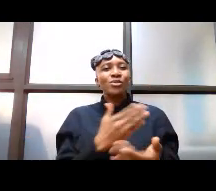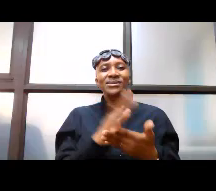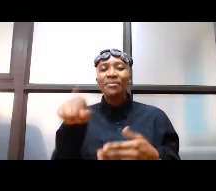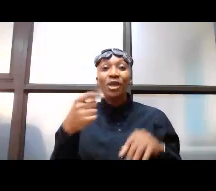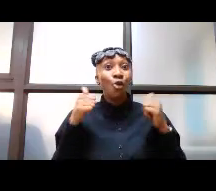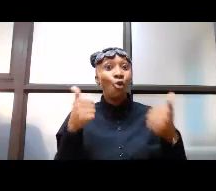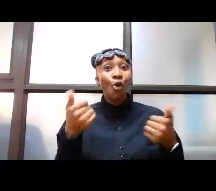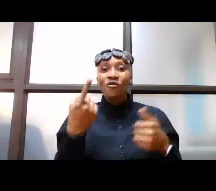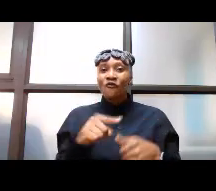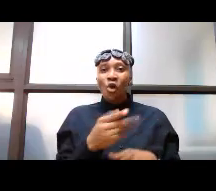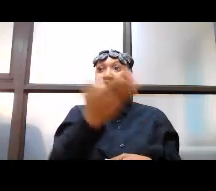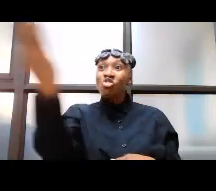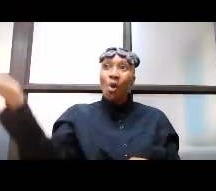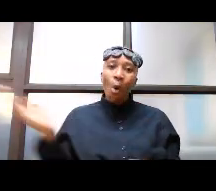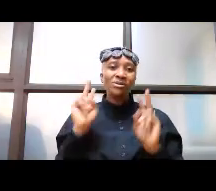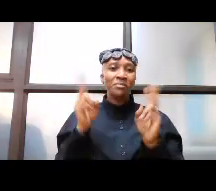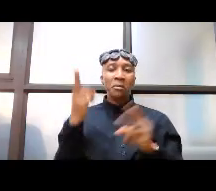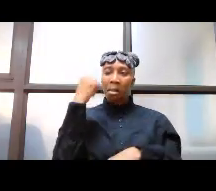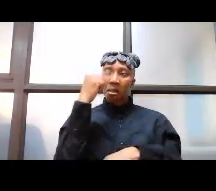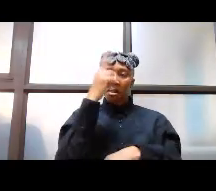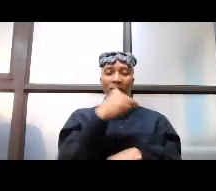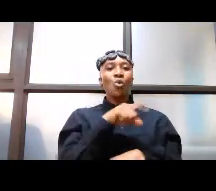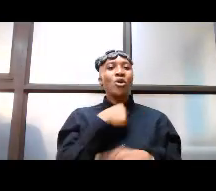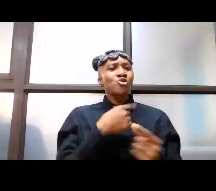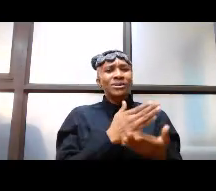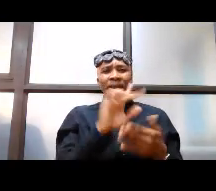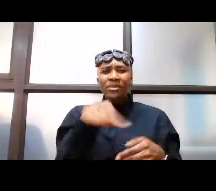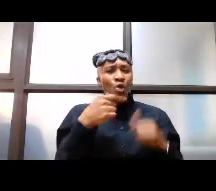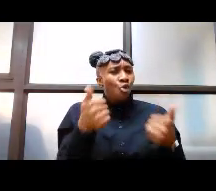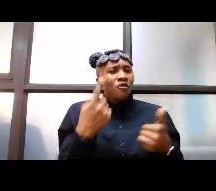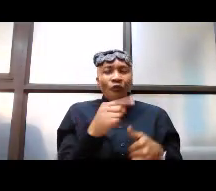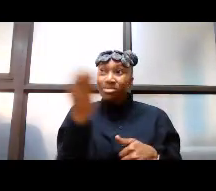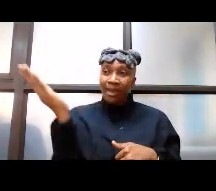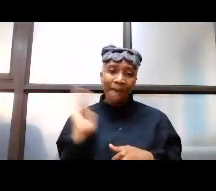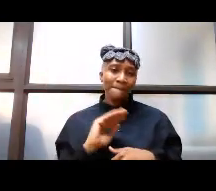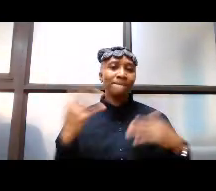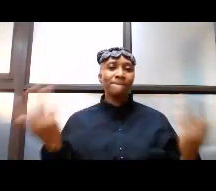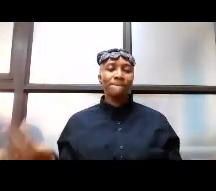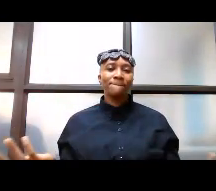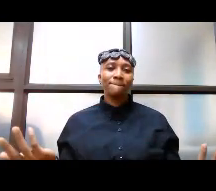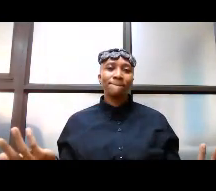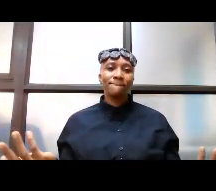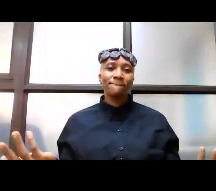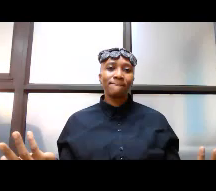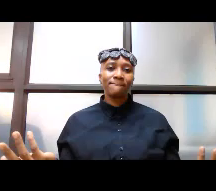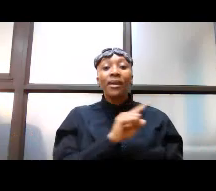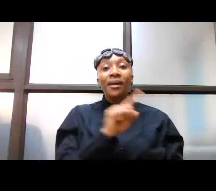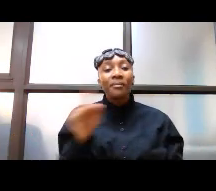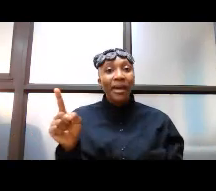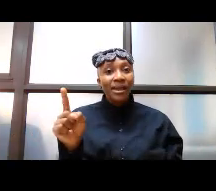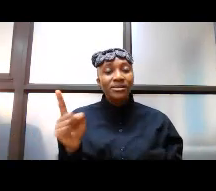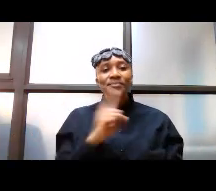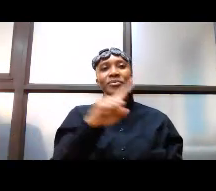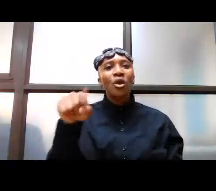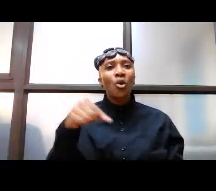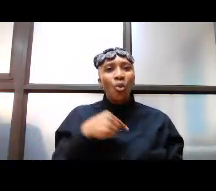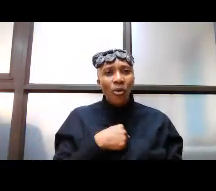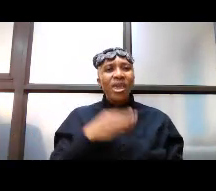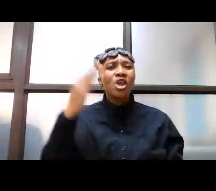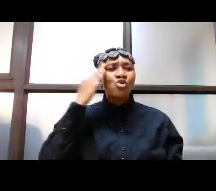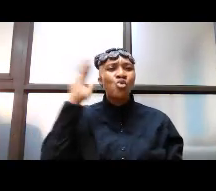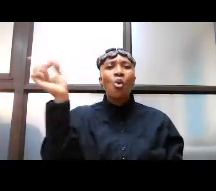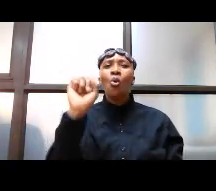for those people, as one might say. But then what do we know